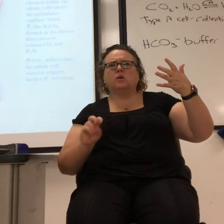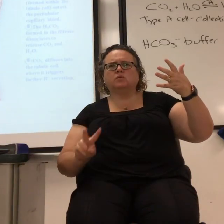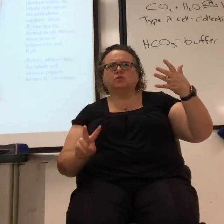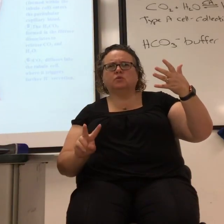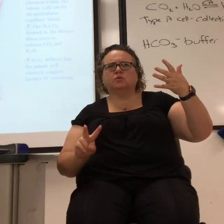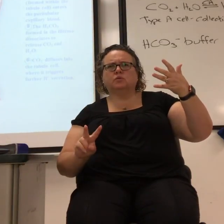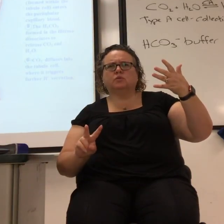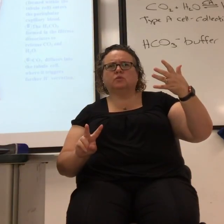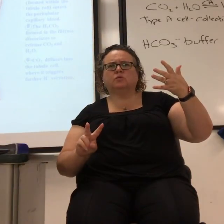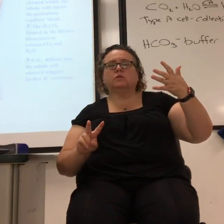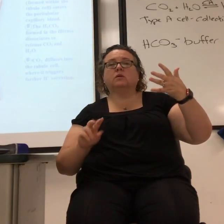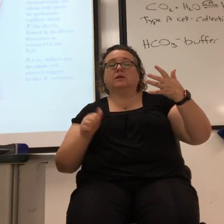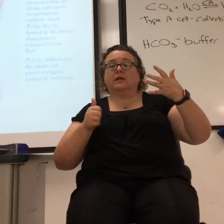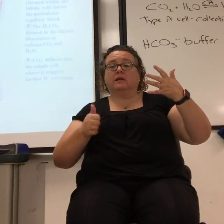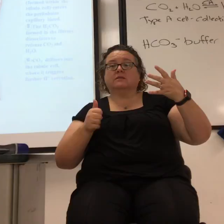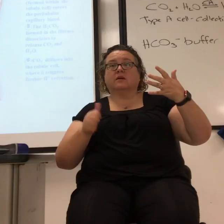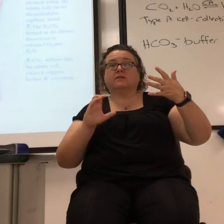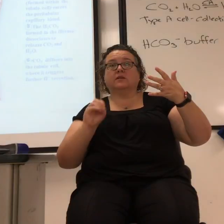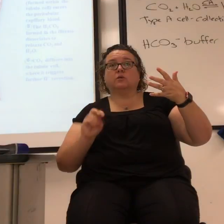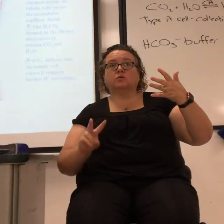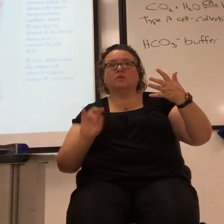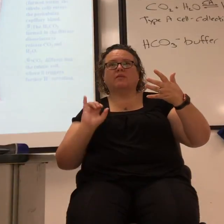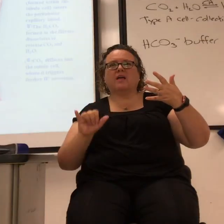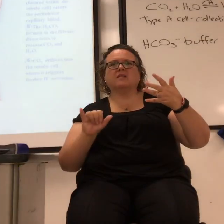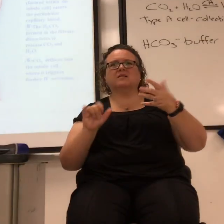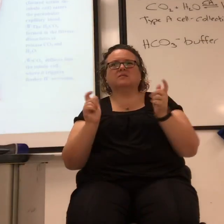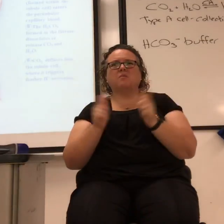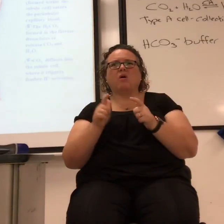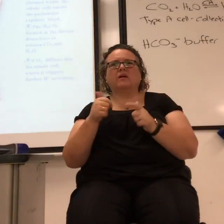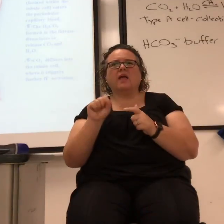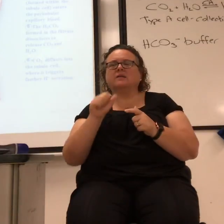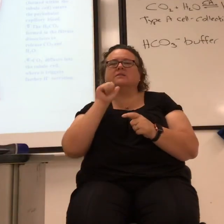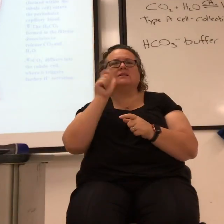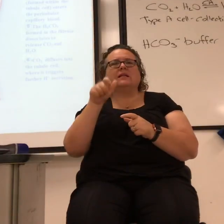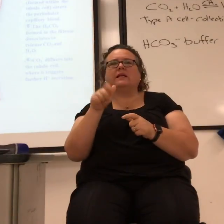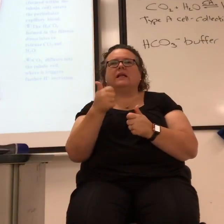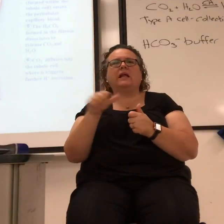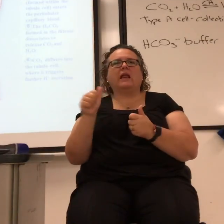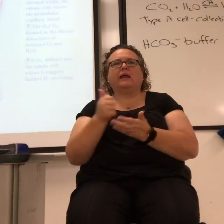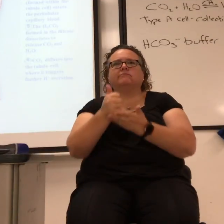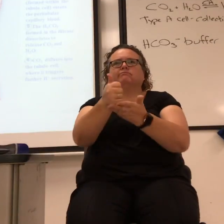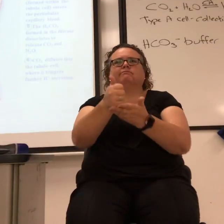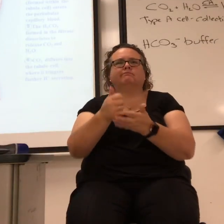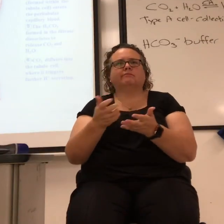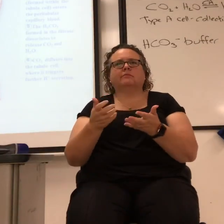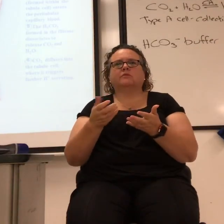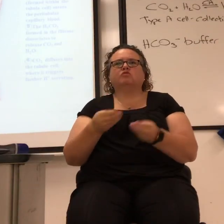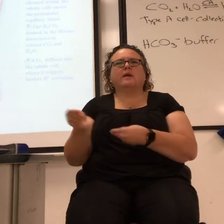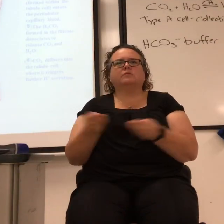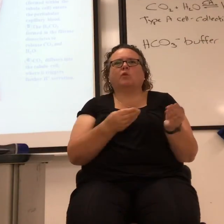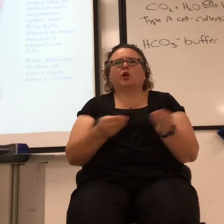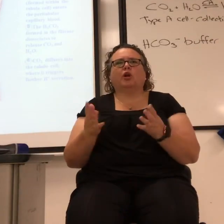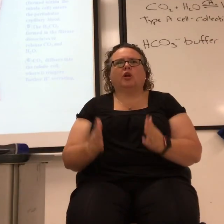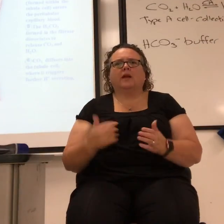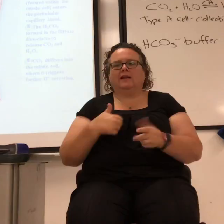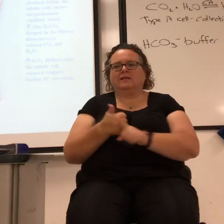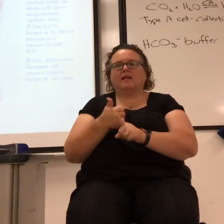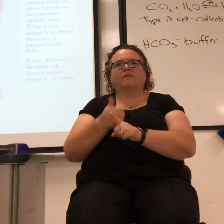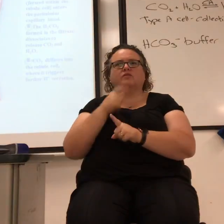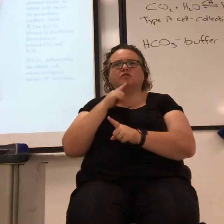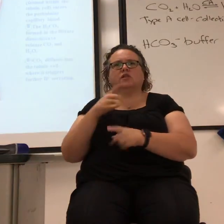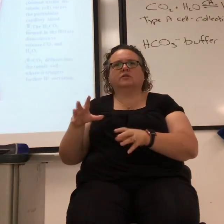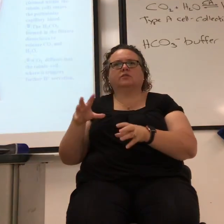the cell. CO2 is a small inert gas molecule. It doesn't need a transporter or anything like that. It just diffuses into the cell.